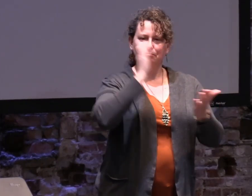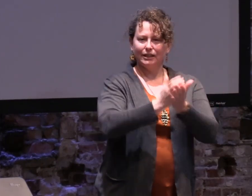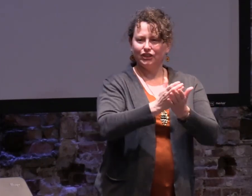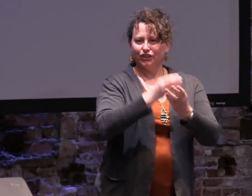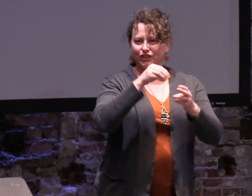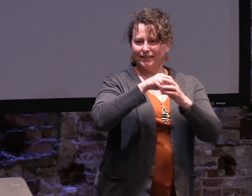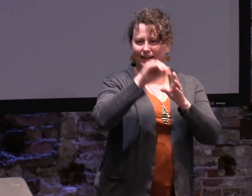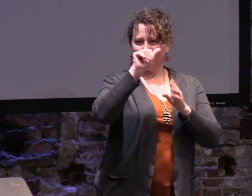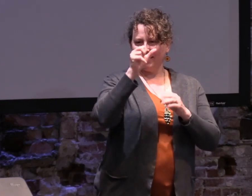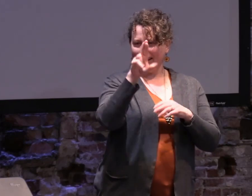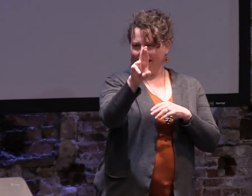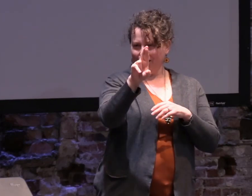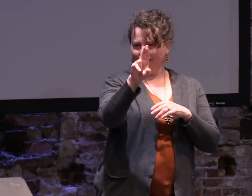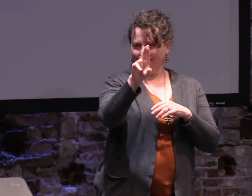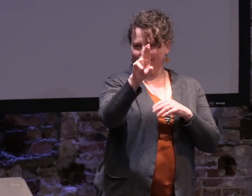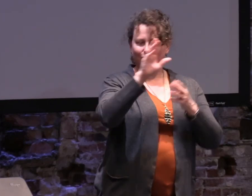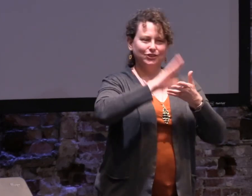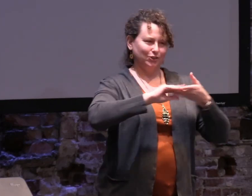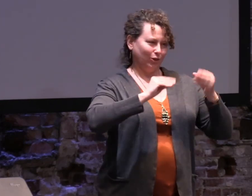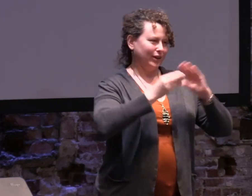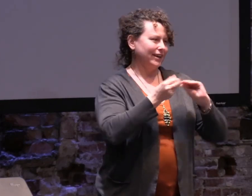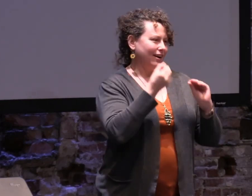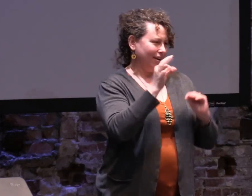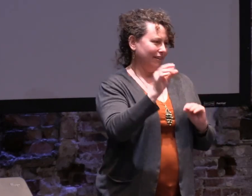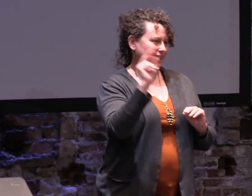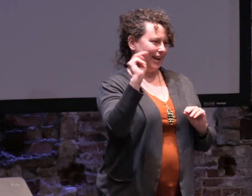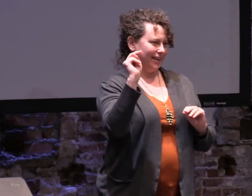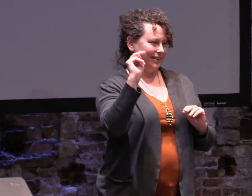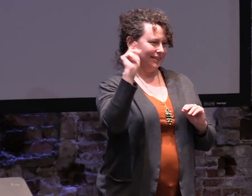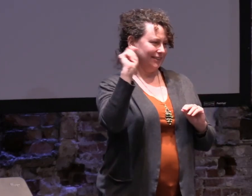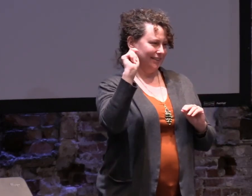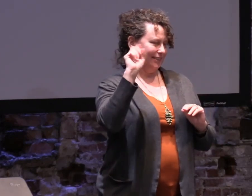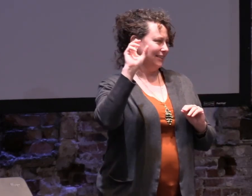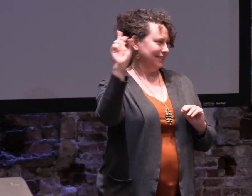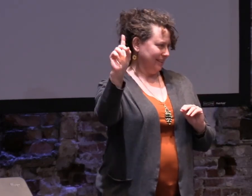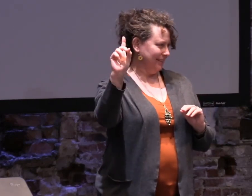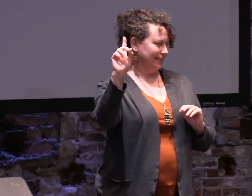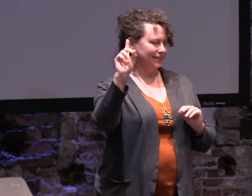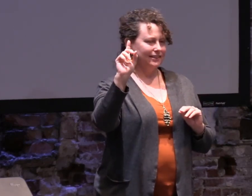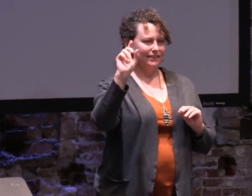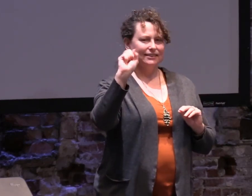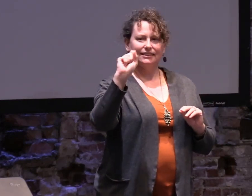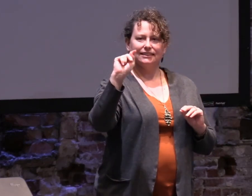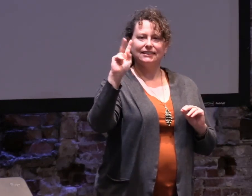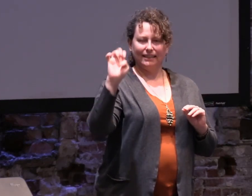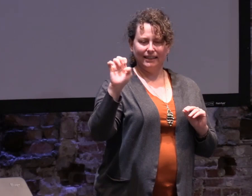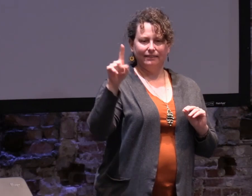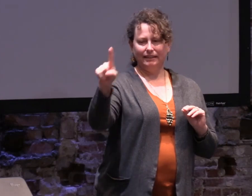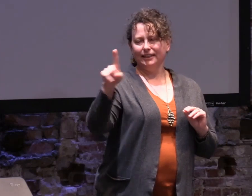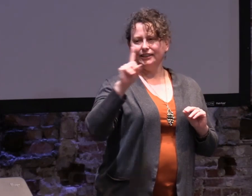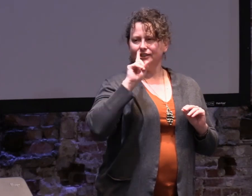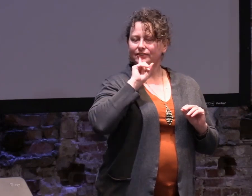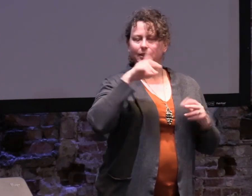theater history, but always had images of him in NTD publications, of